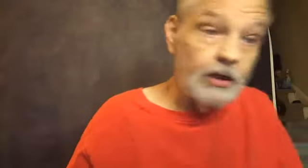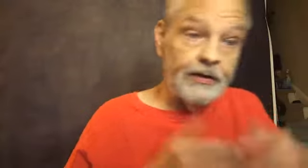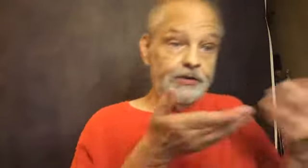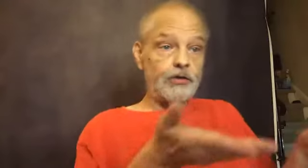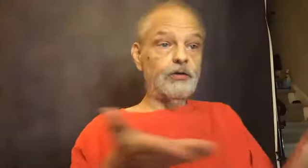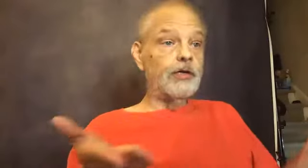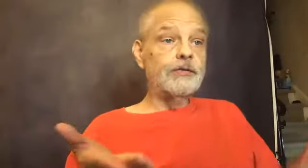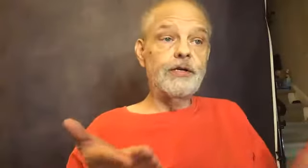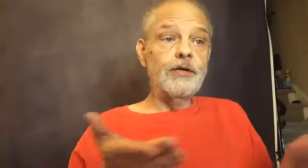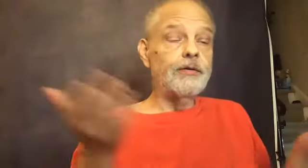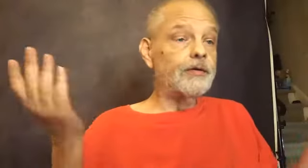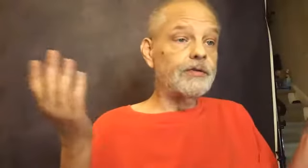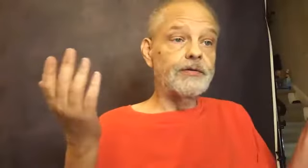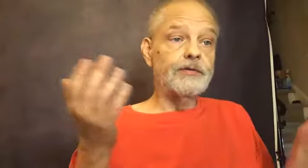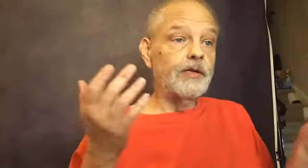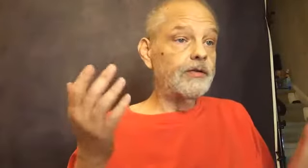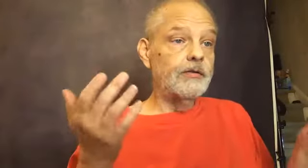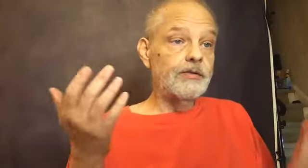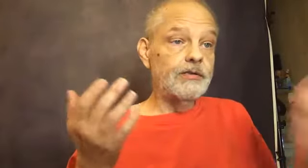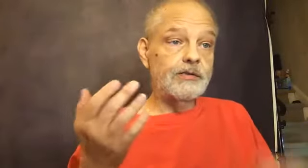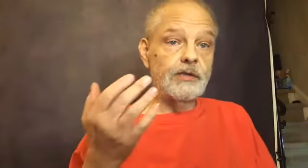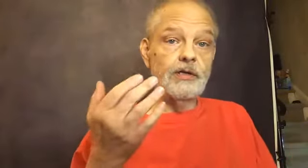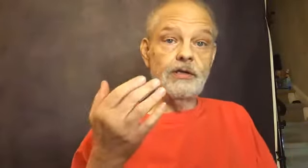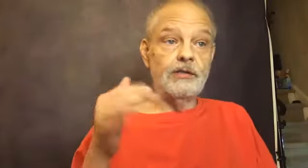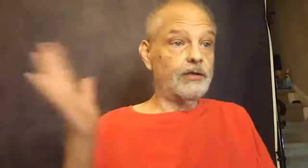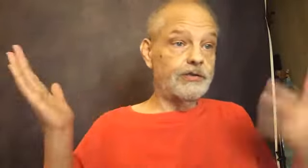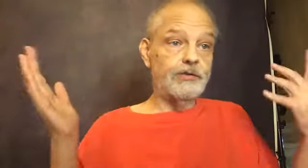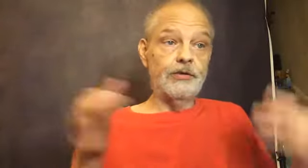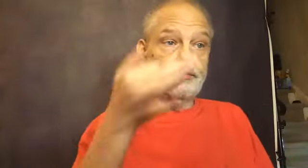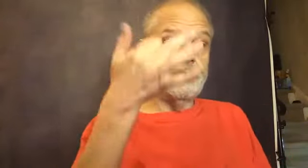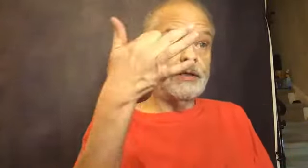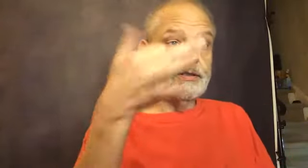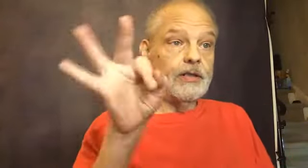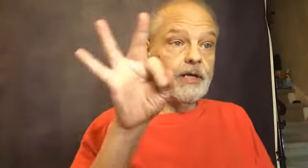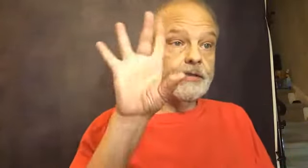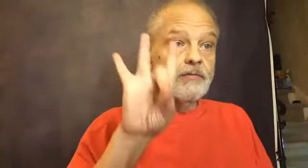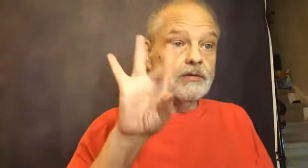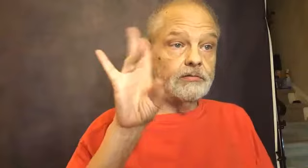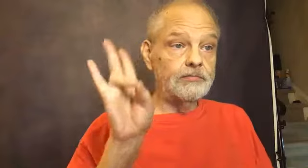They show you years here. There's nothing to years. It's you just do it. 1987,